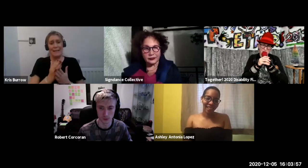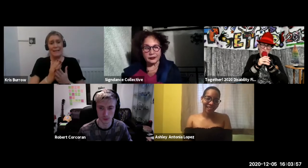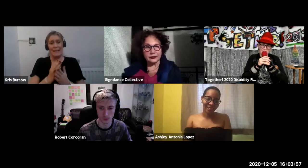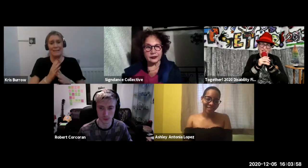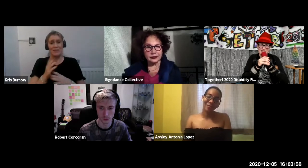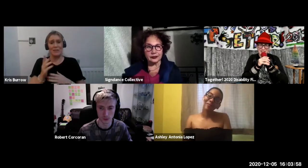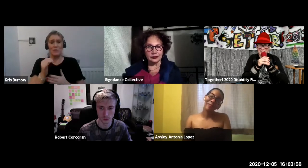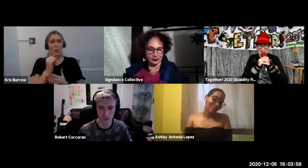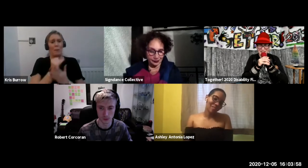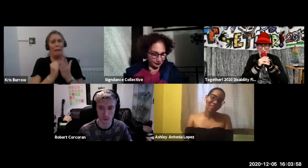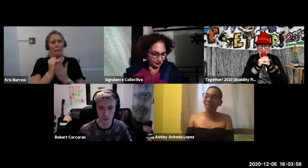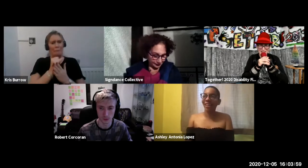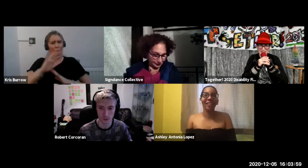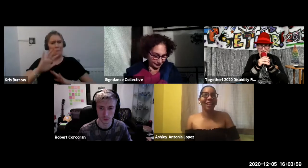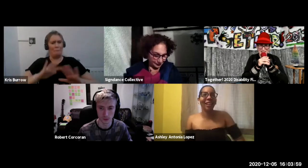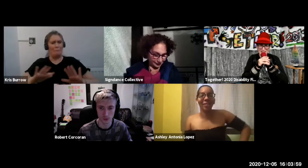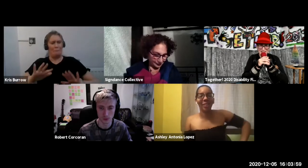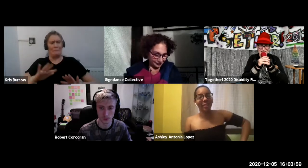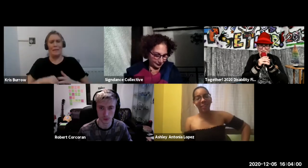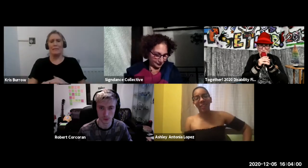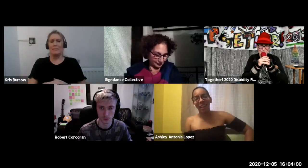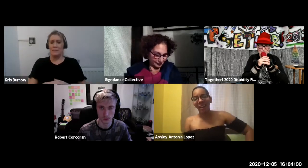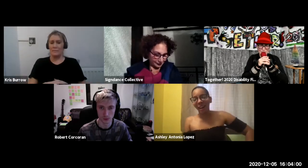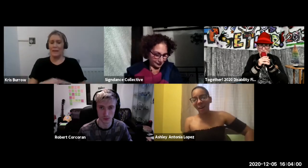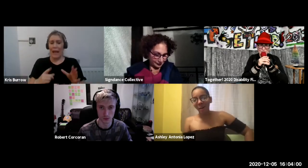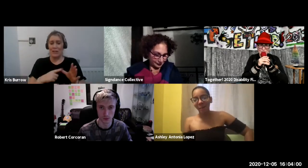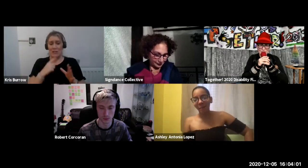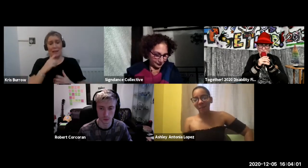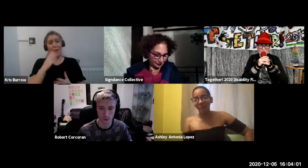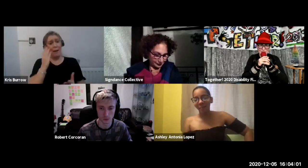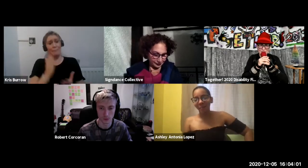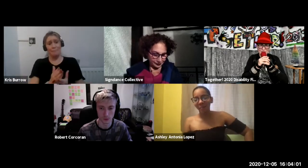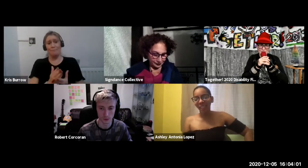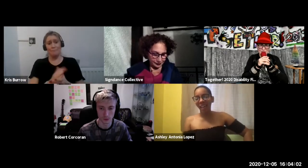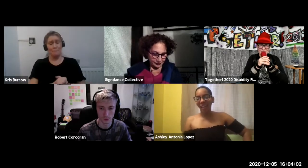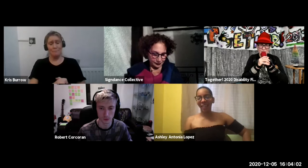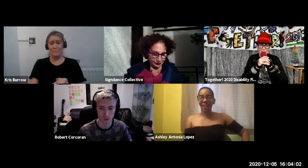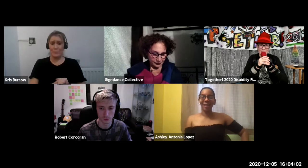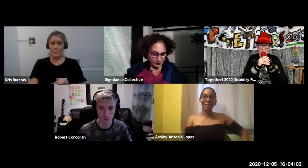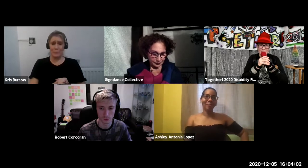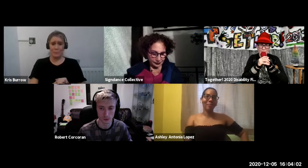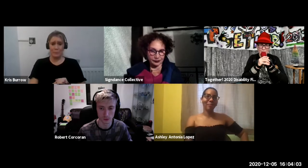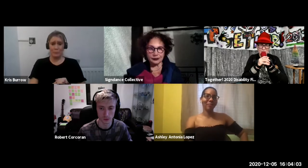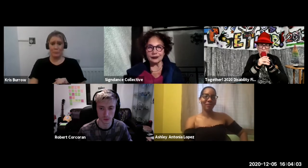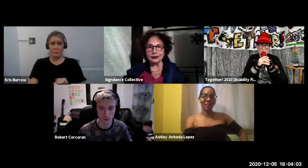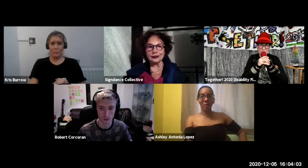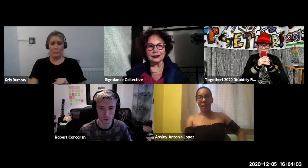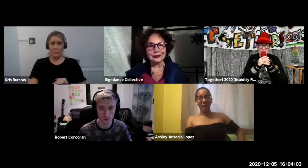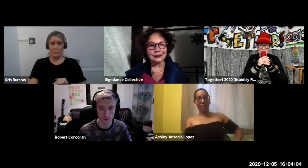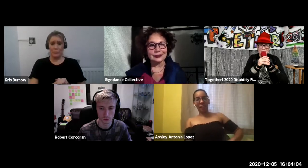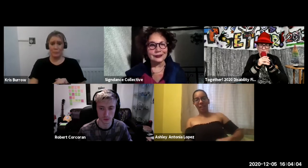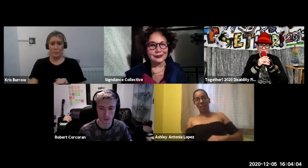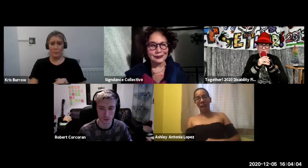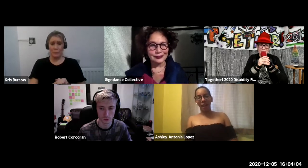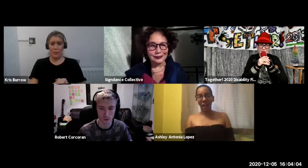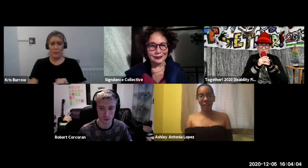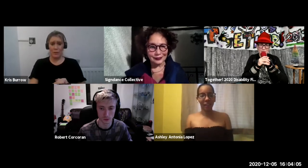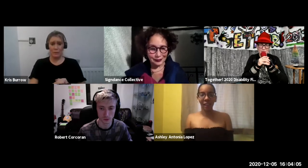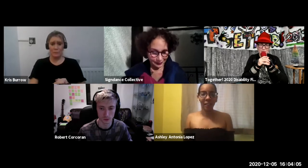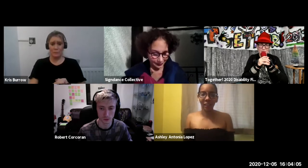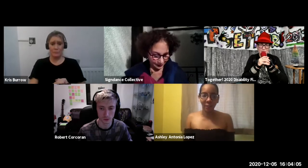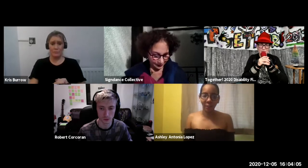patchy, isn't it? Ain't that the truth? But yeah, no, yeah,